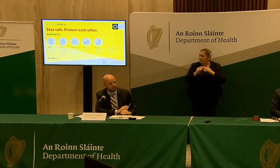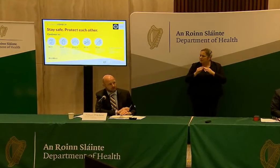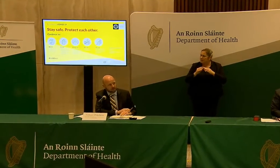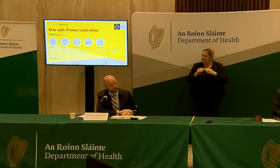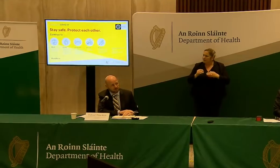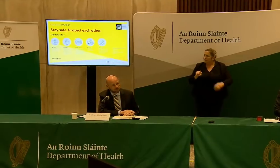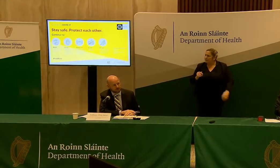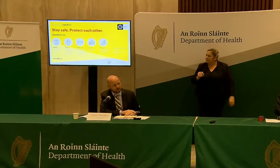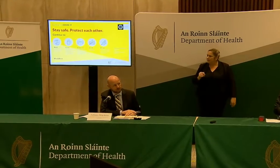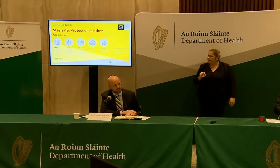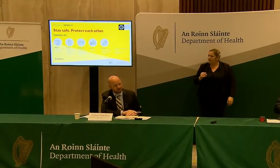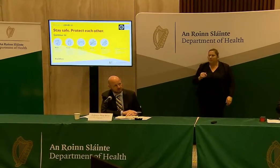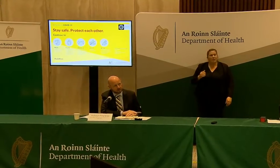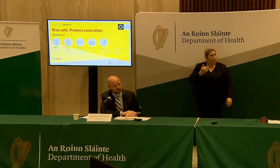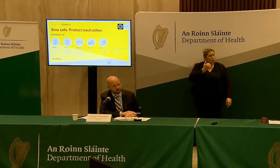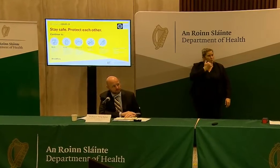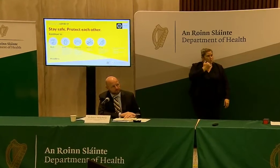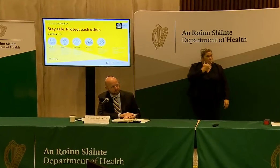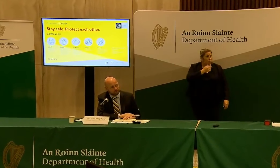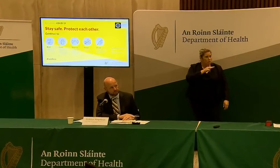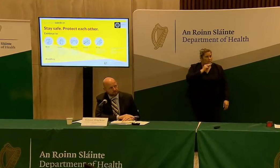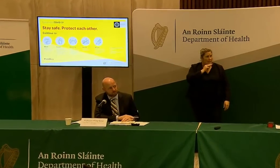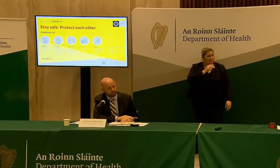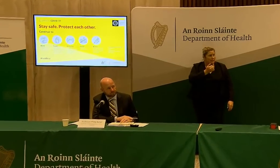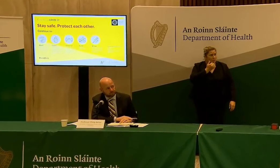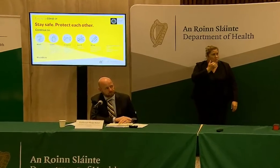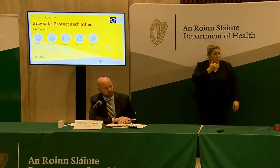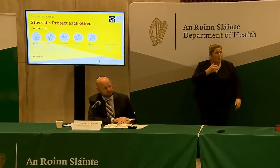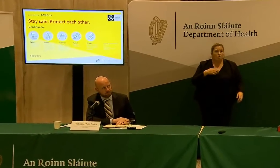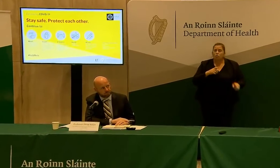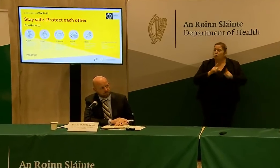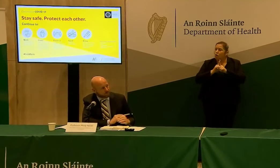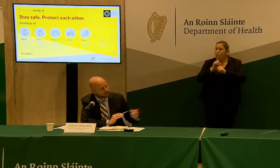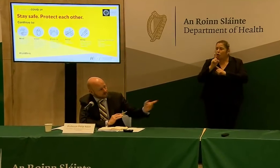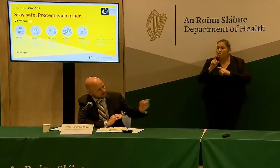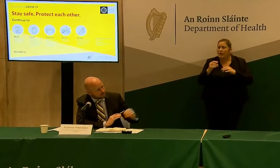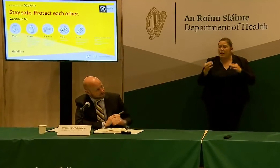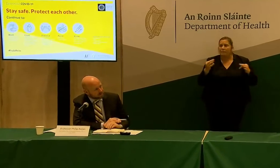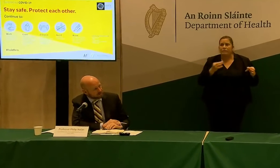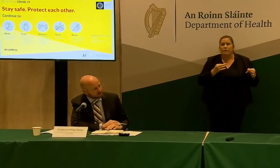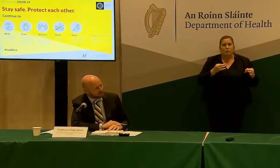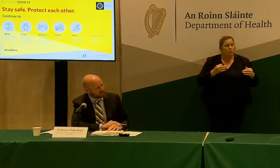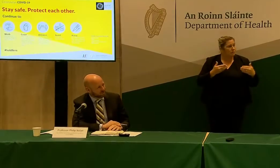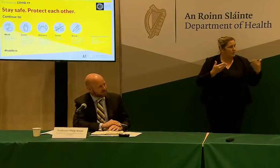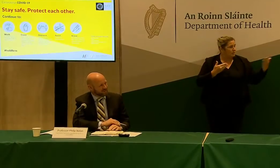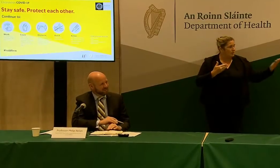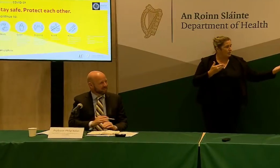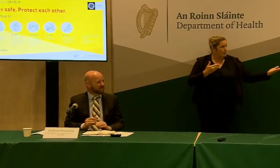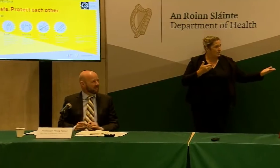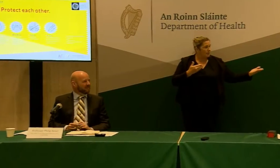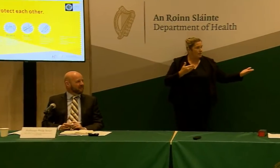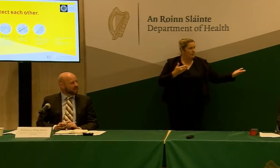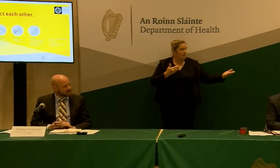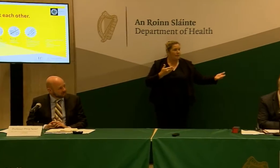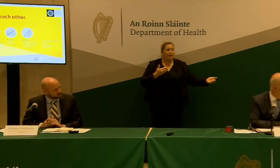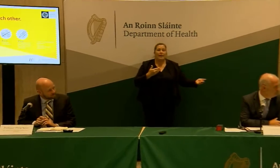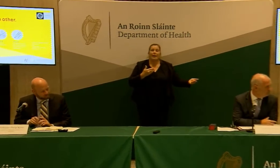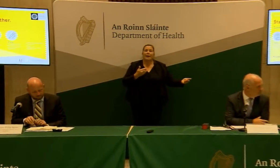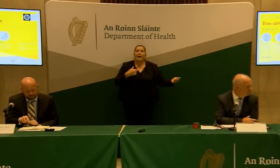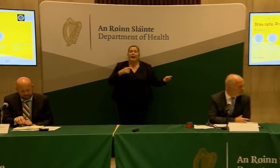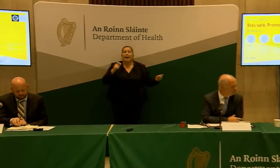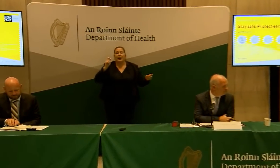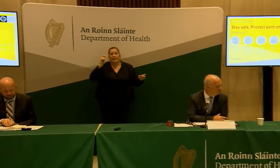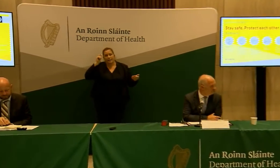The numbers of them, or the recovery afterwards, the longer term health impacts. That is one for Ronan, yeah. So